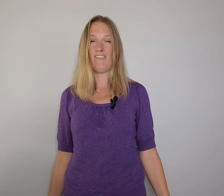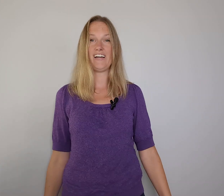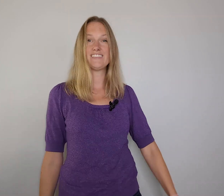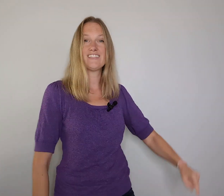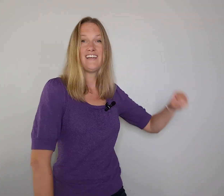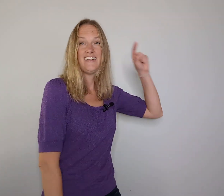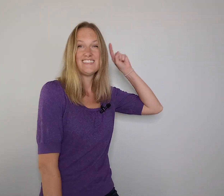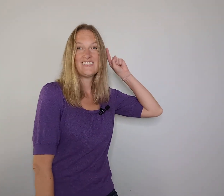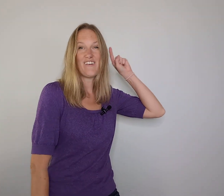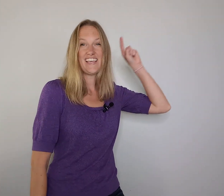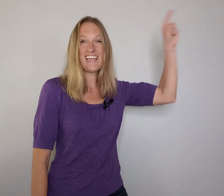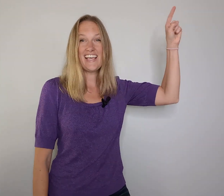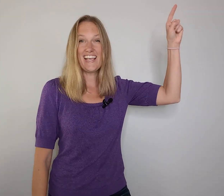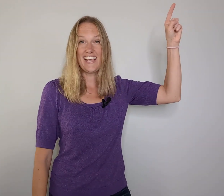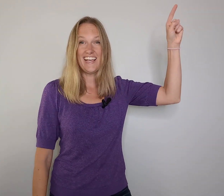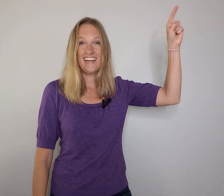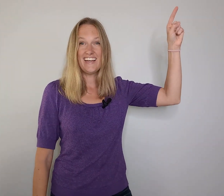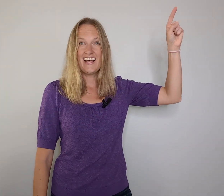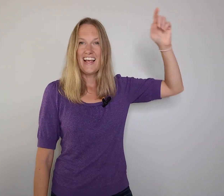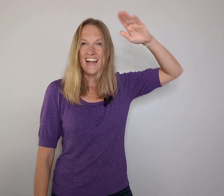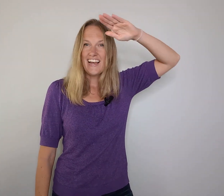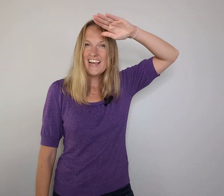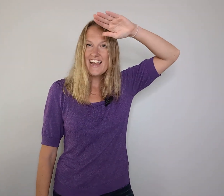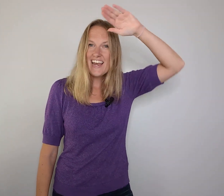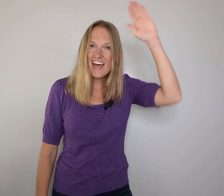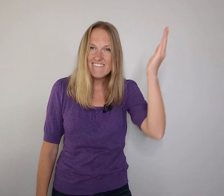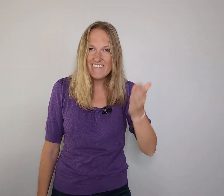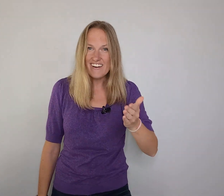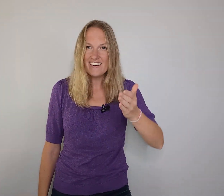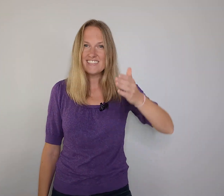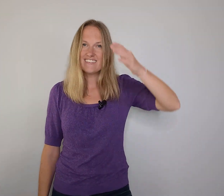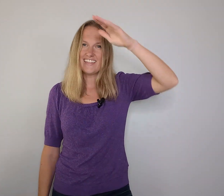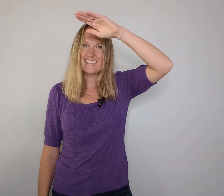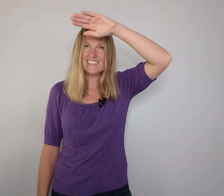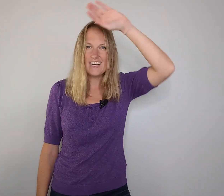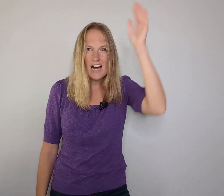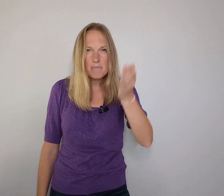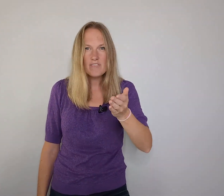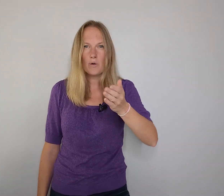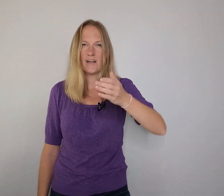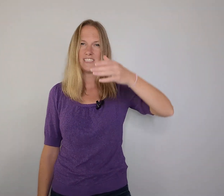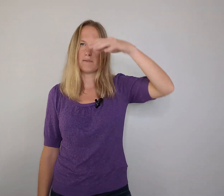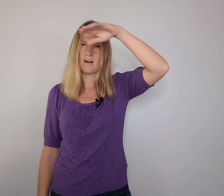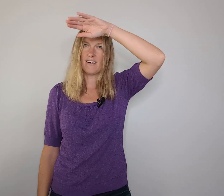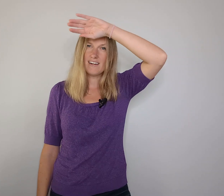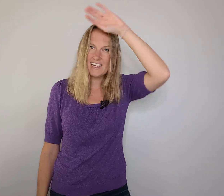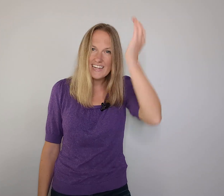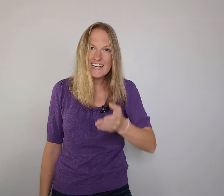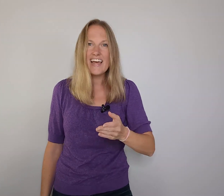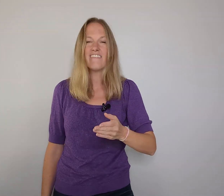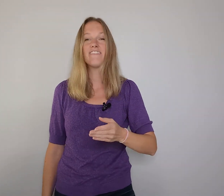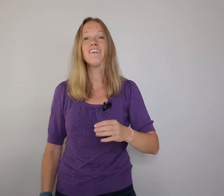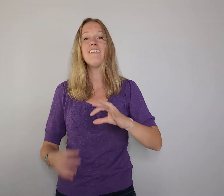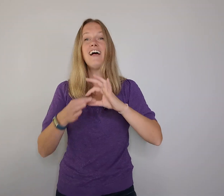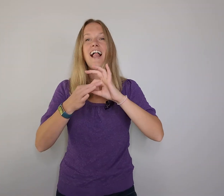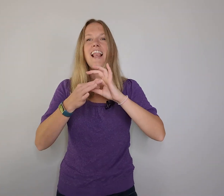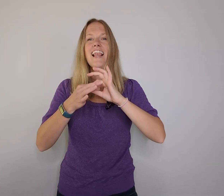us. So he never, so like the top of a question mark, he never